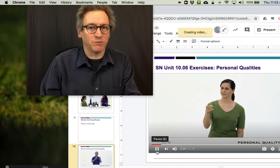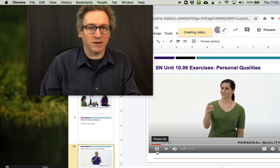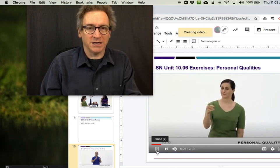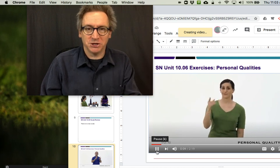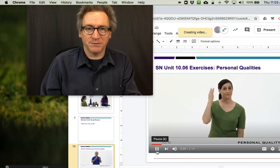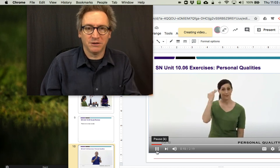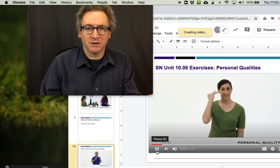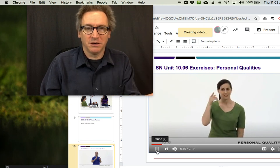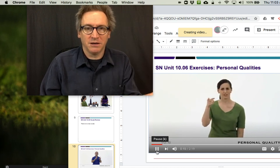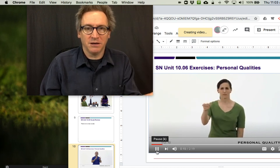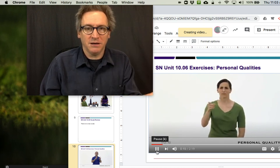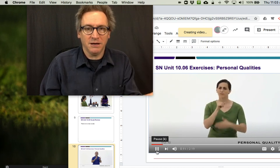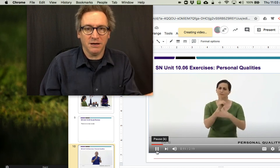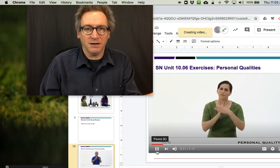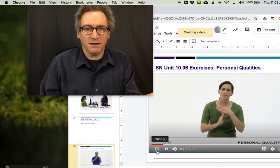the relationship,